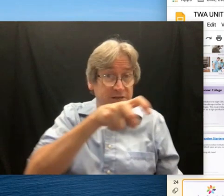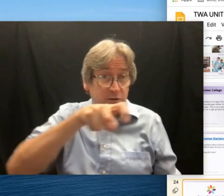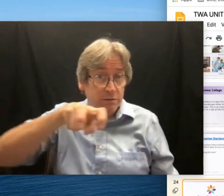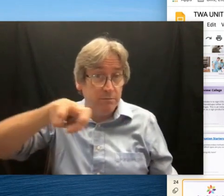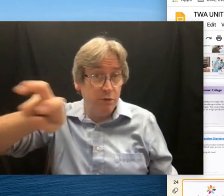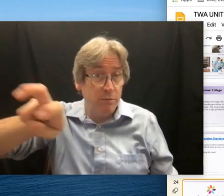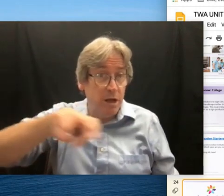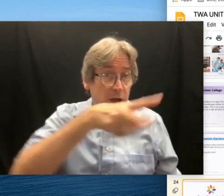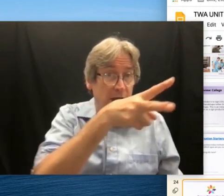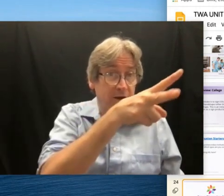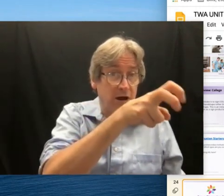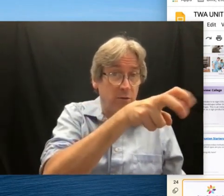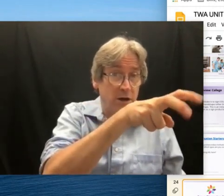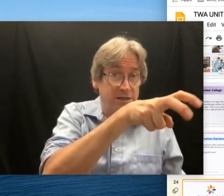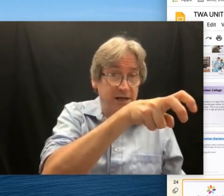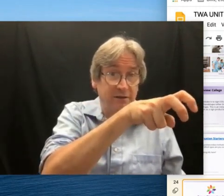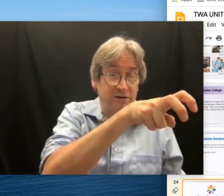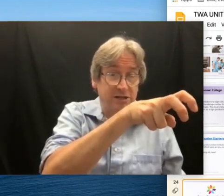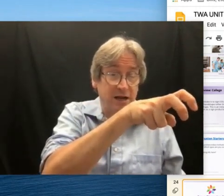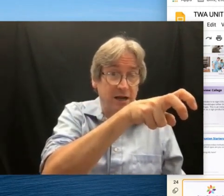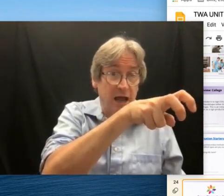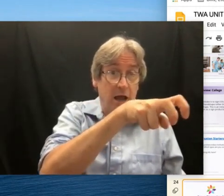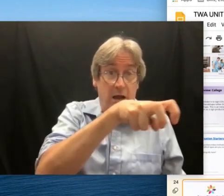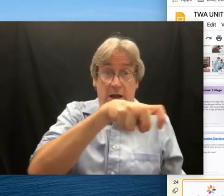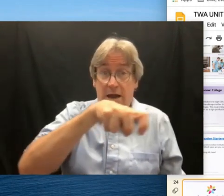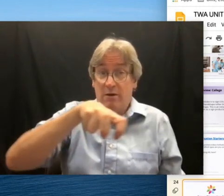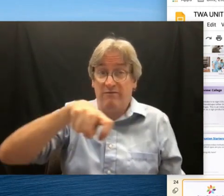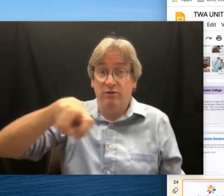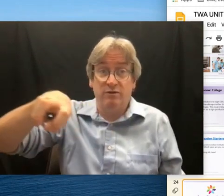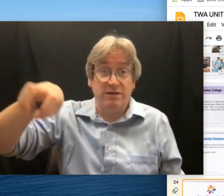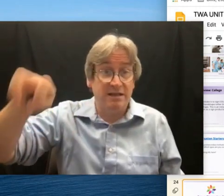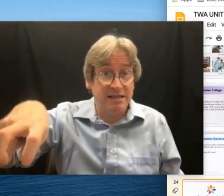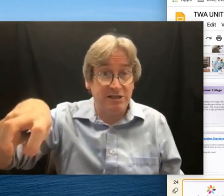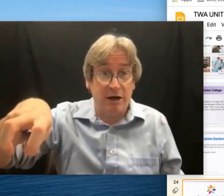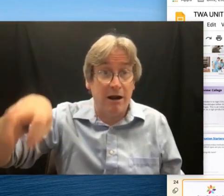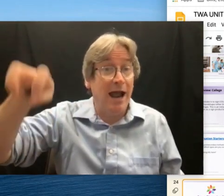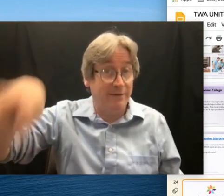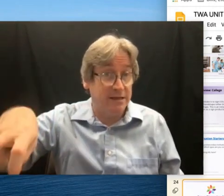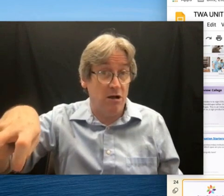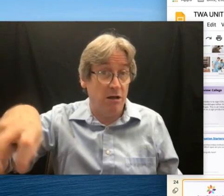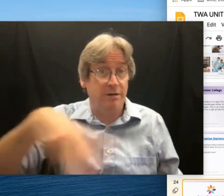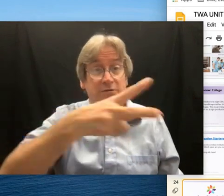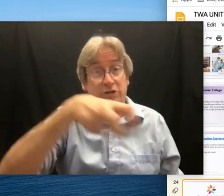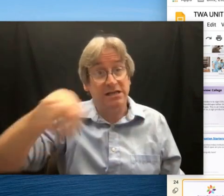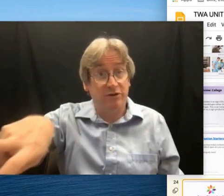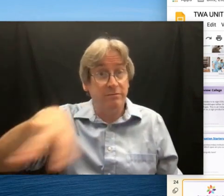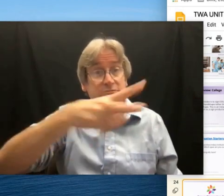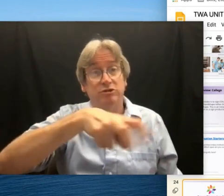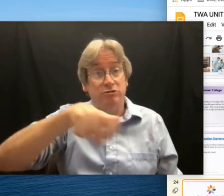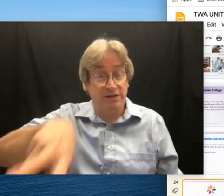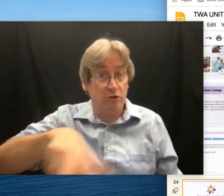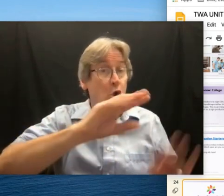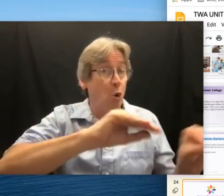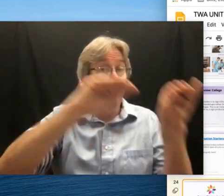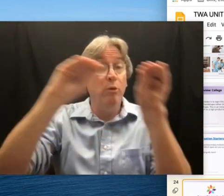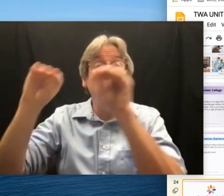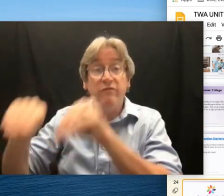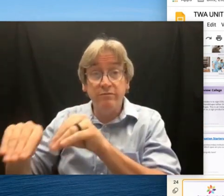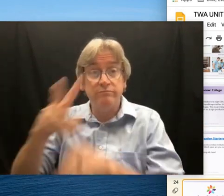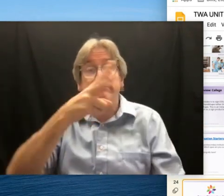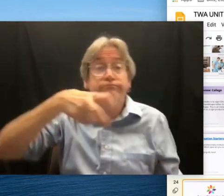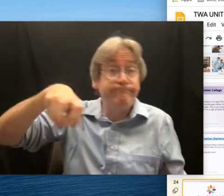sign for transfer. Here I was sitting there studying, and now I've moved over to this chair at this college, right? Transfer,